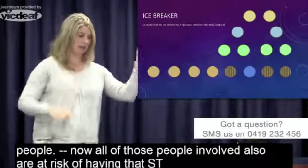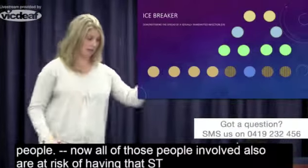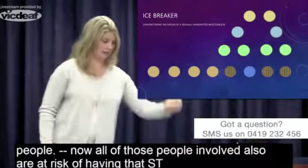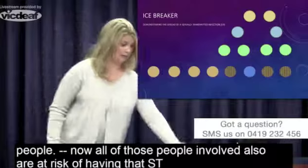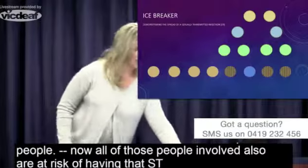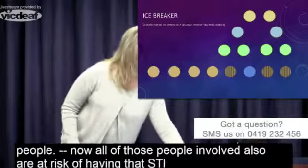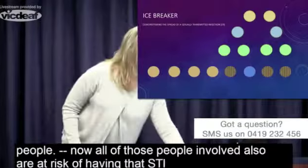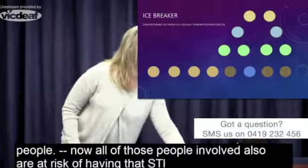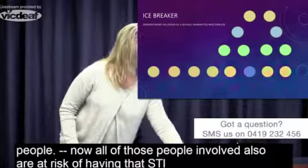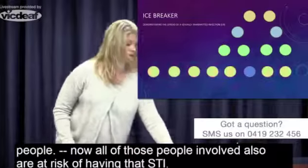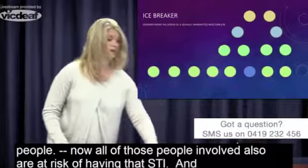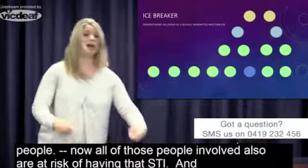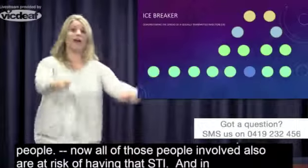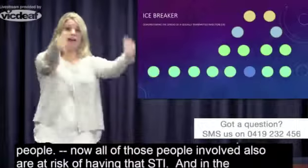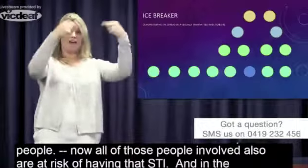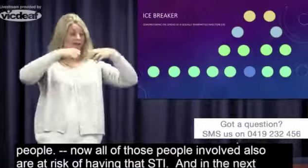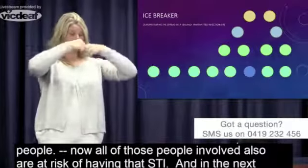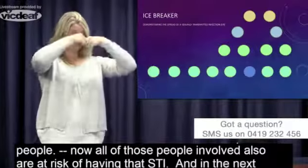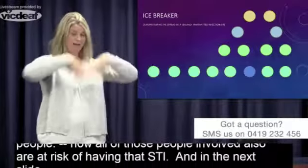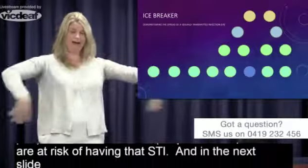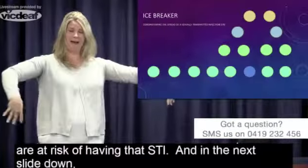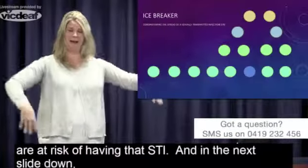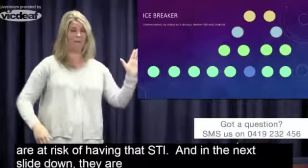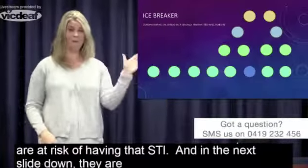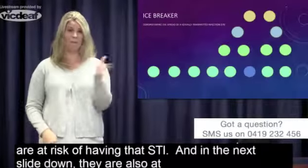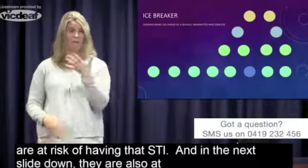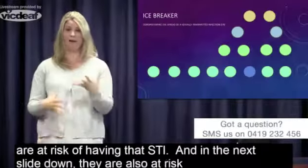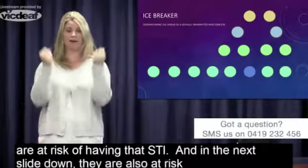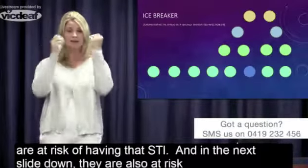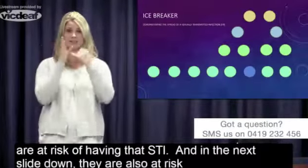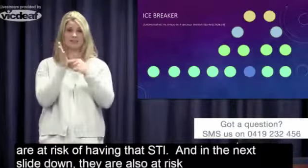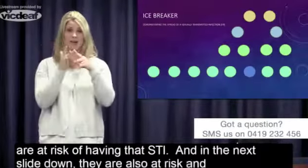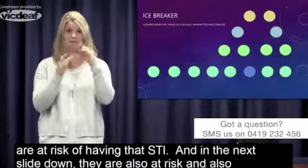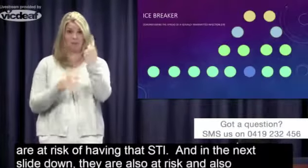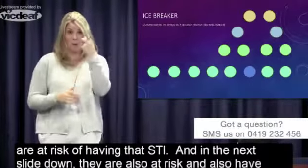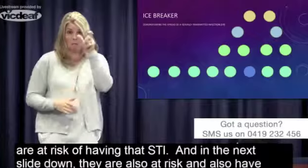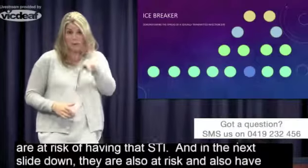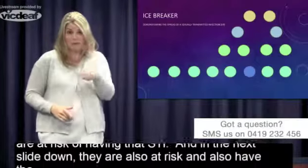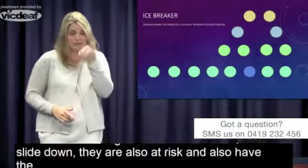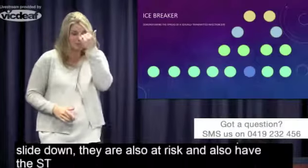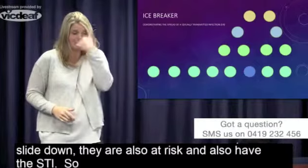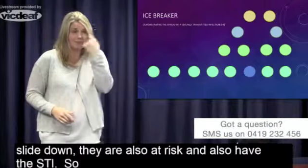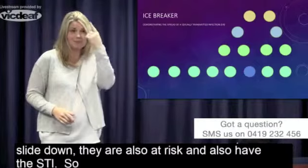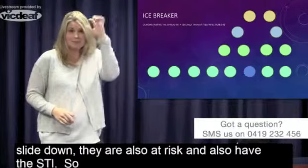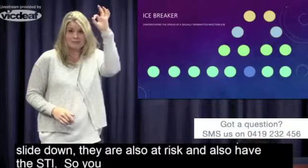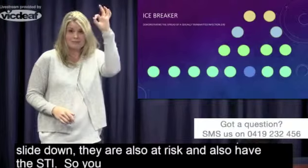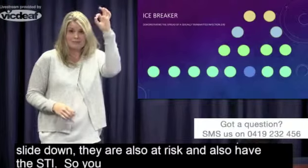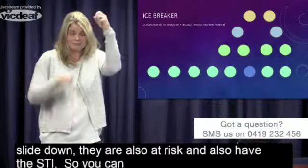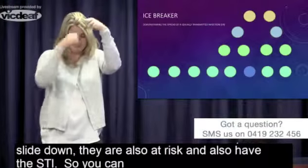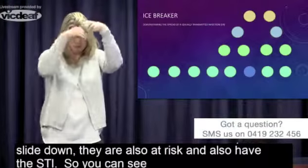next line down is also at risk and also have the STI. So you can see how easily it is to spread an STI